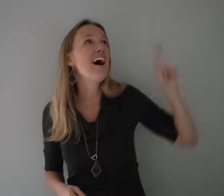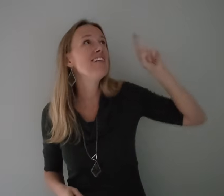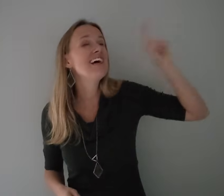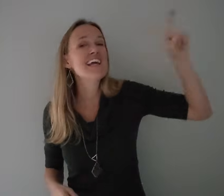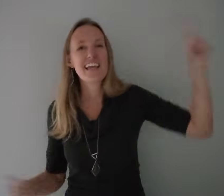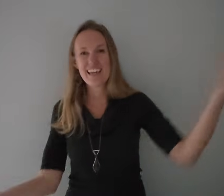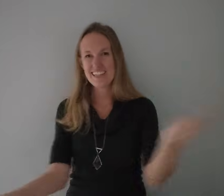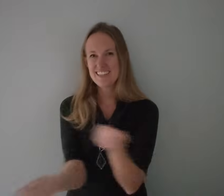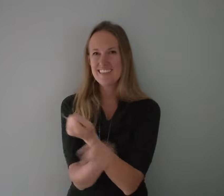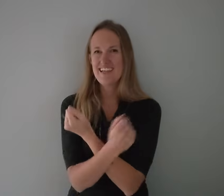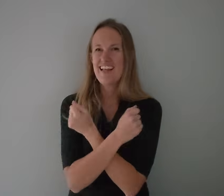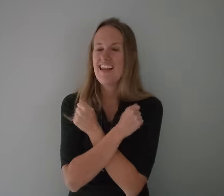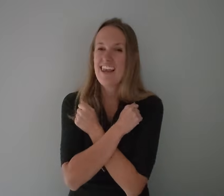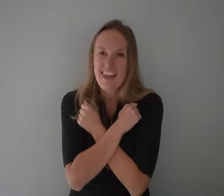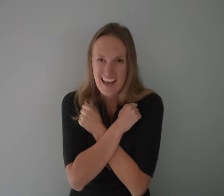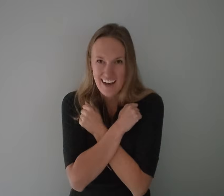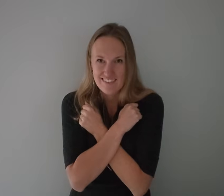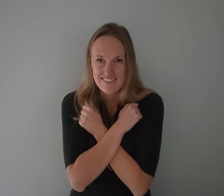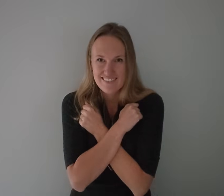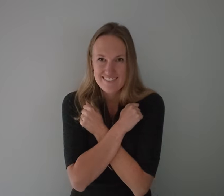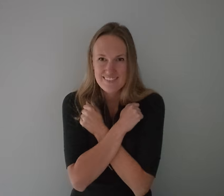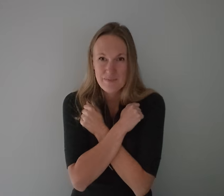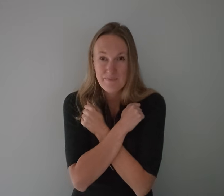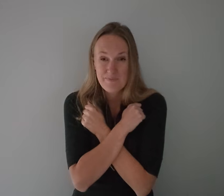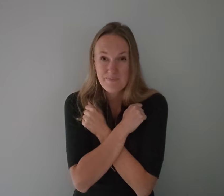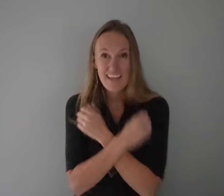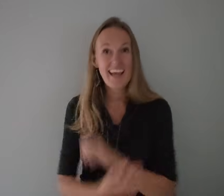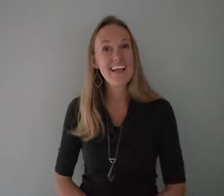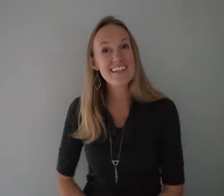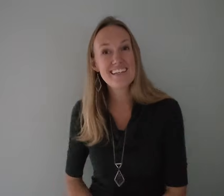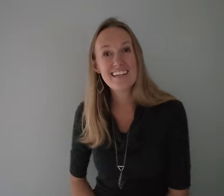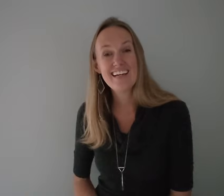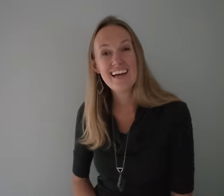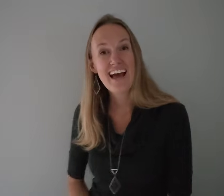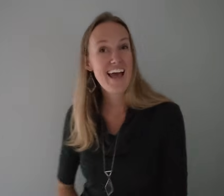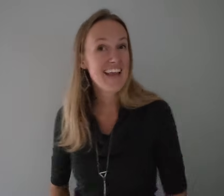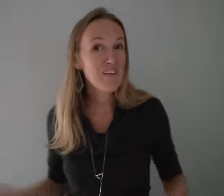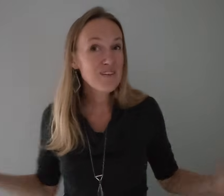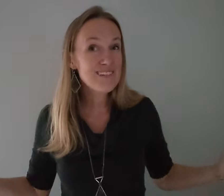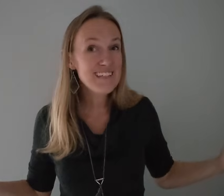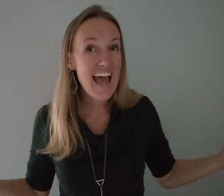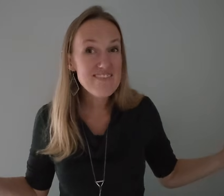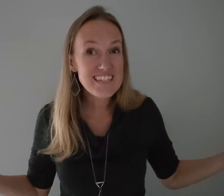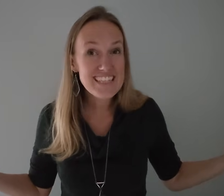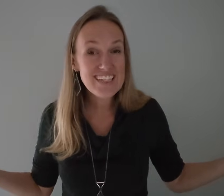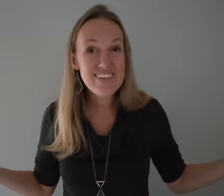of his love. Okay? And now you've learned everything you